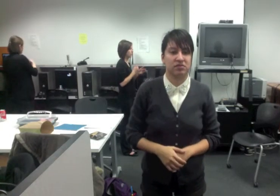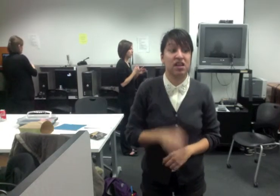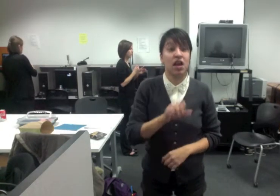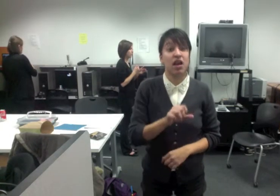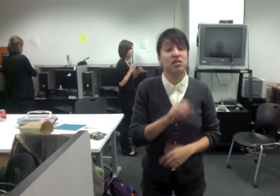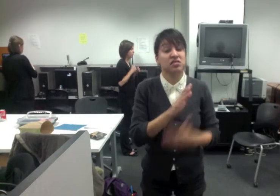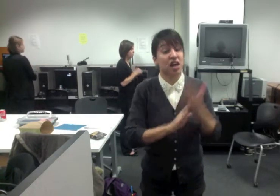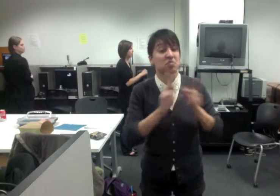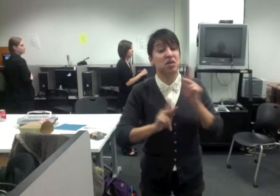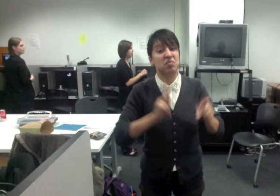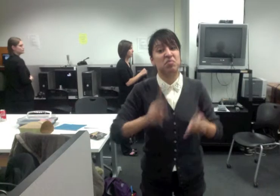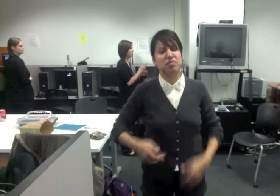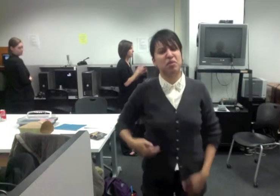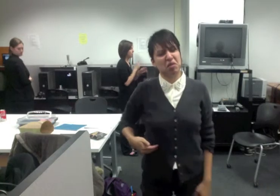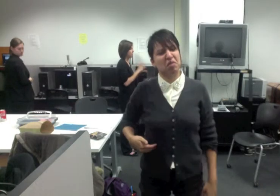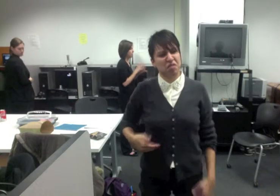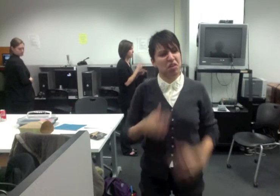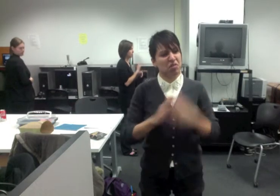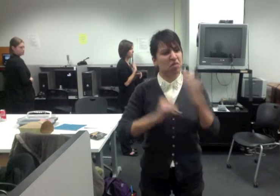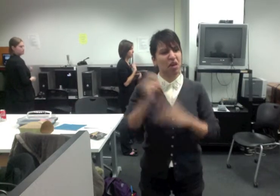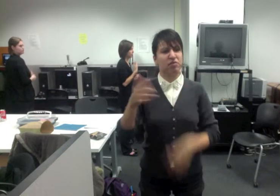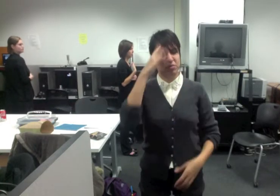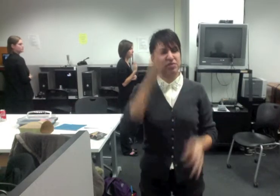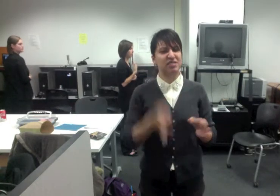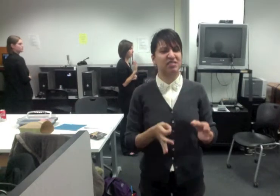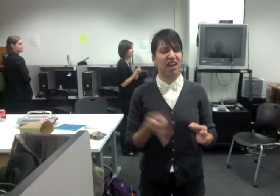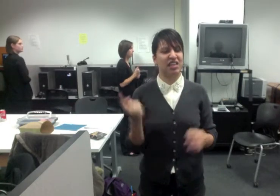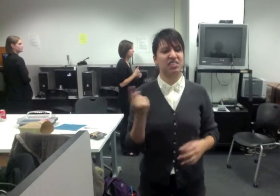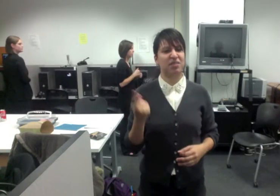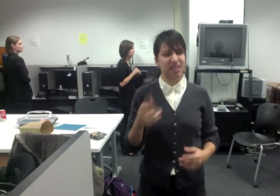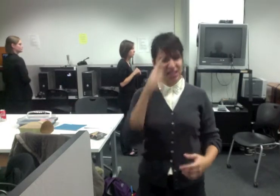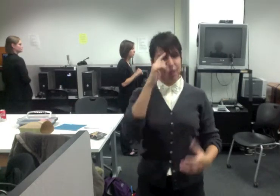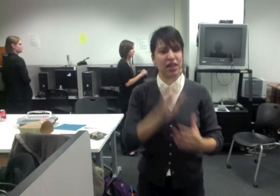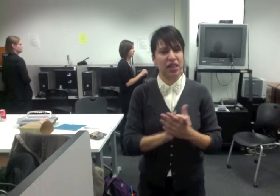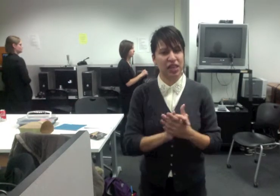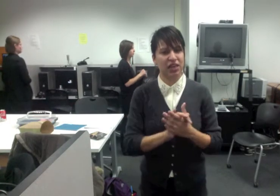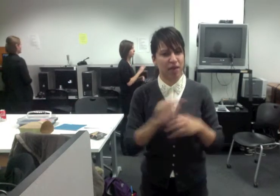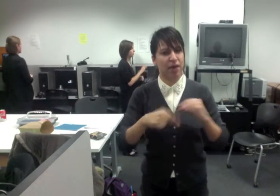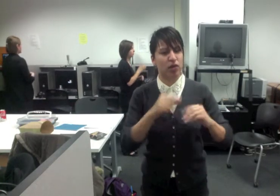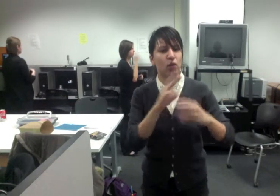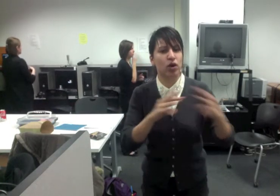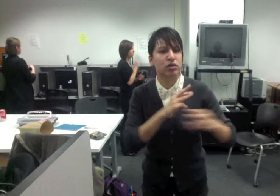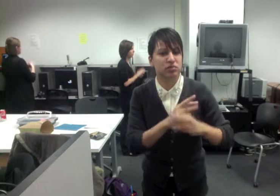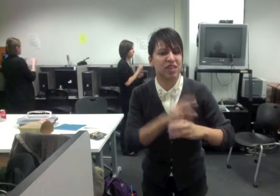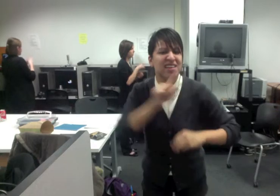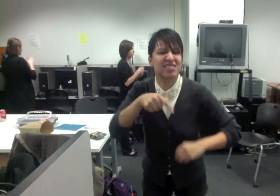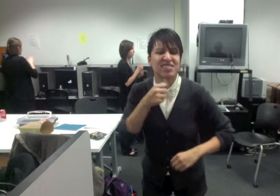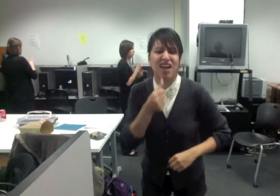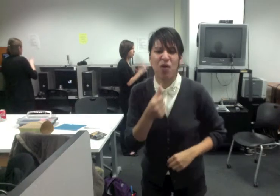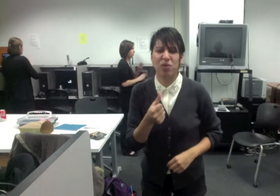those intuitive decisions that are driven by what they believe about the world and not just what product is available. These